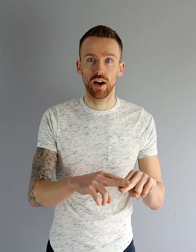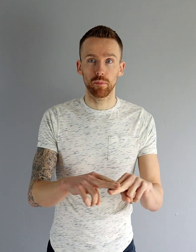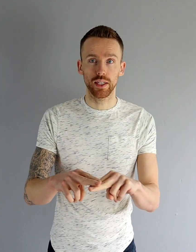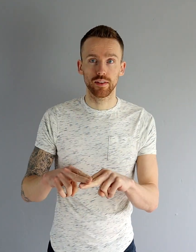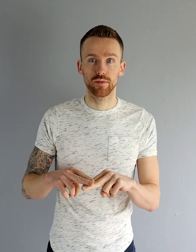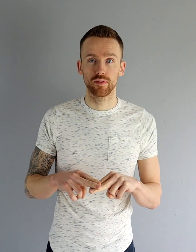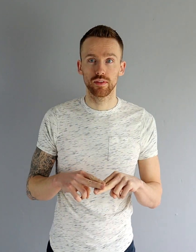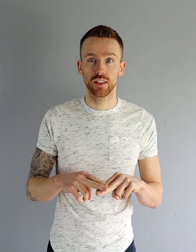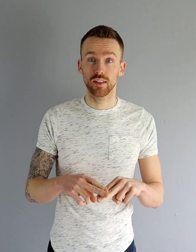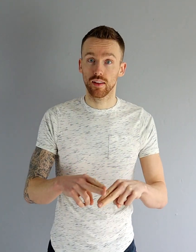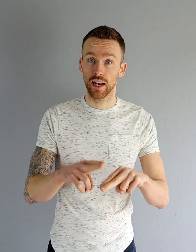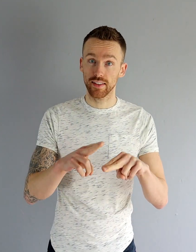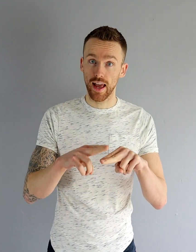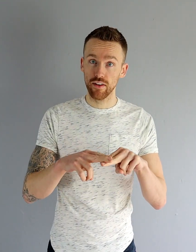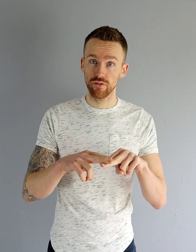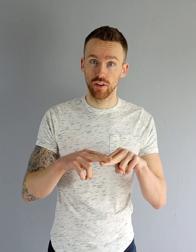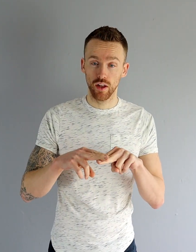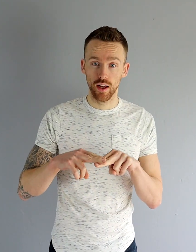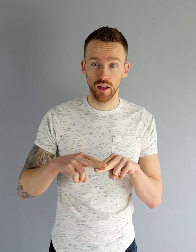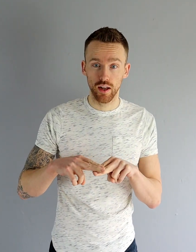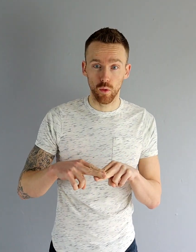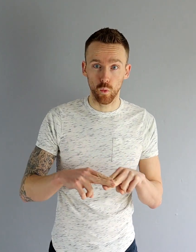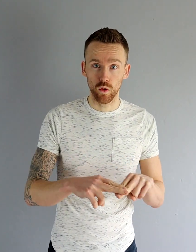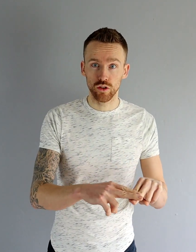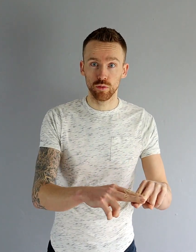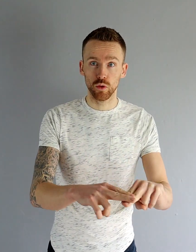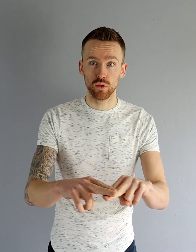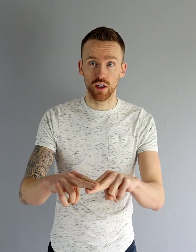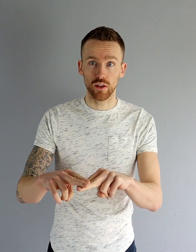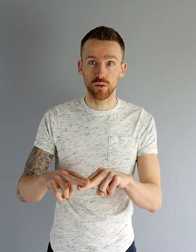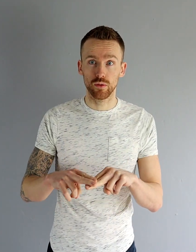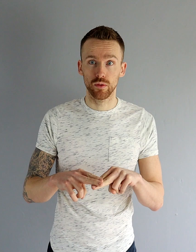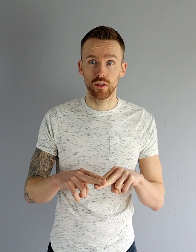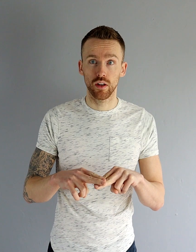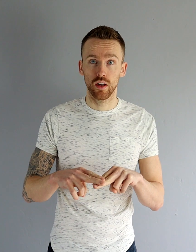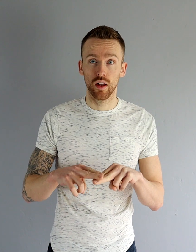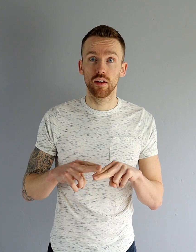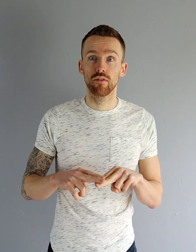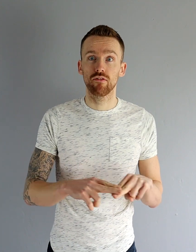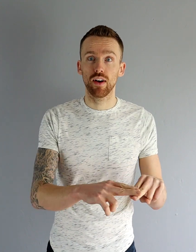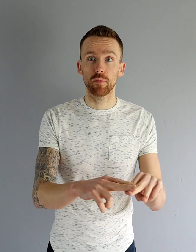Family. It's the letter F, one small circle. Family.